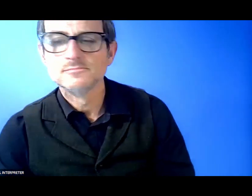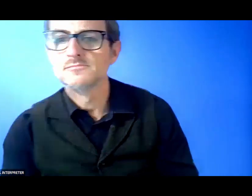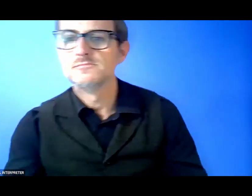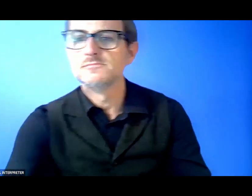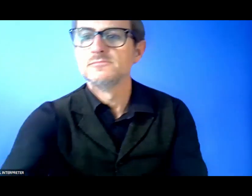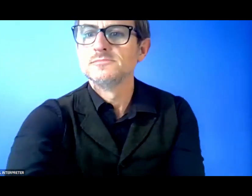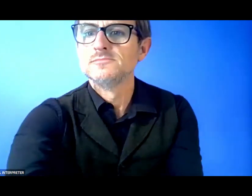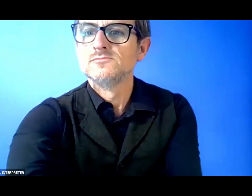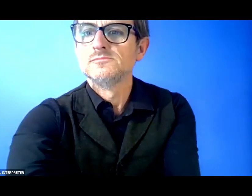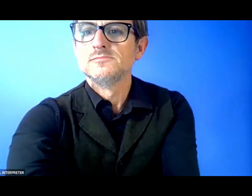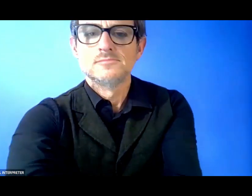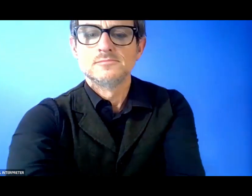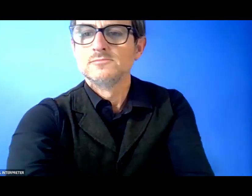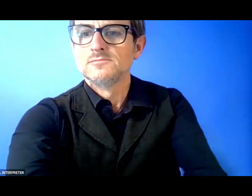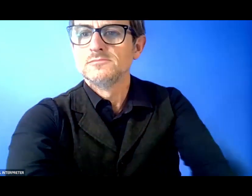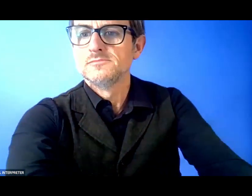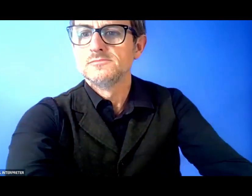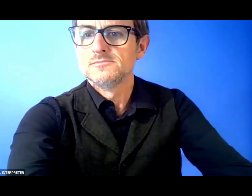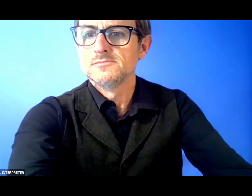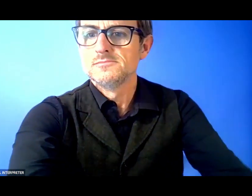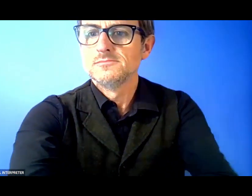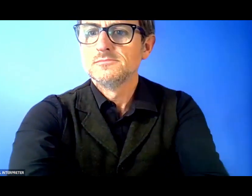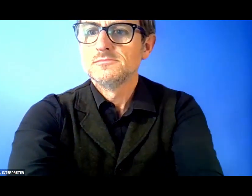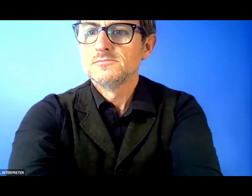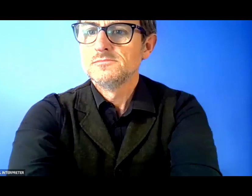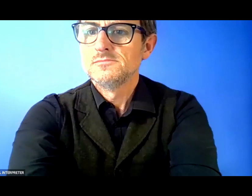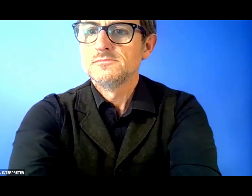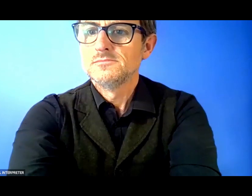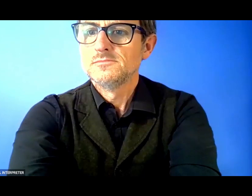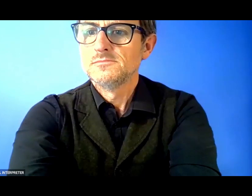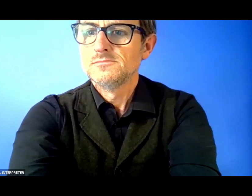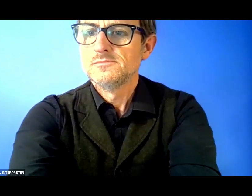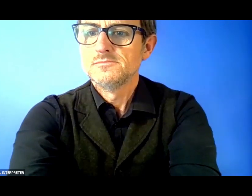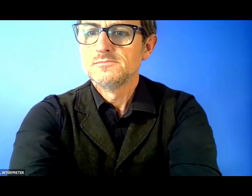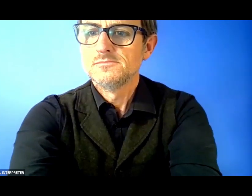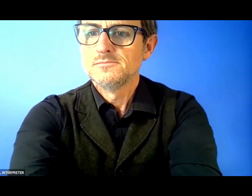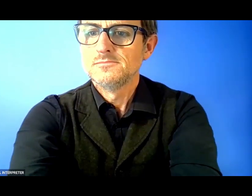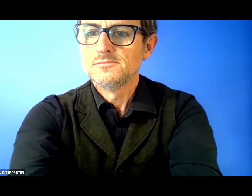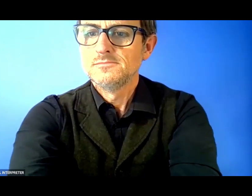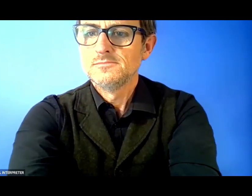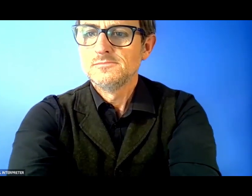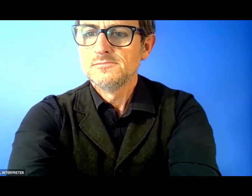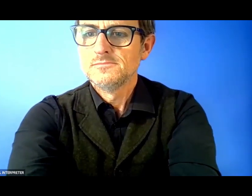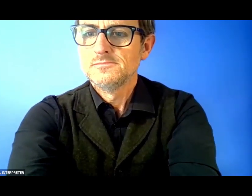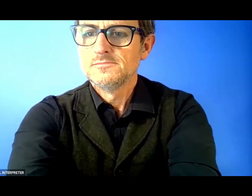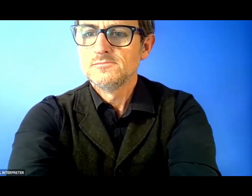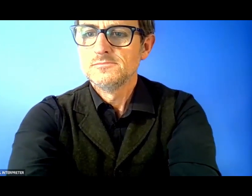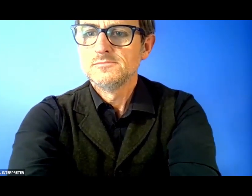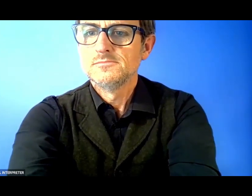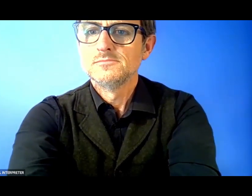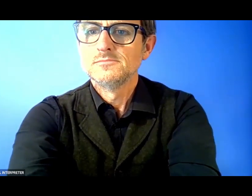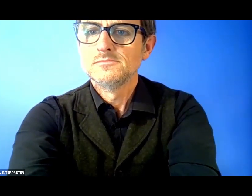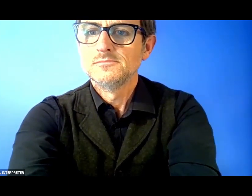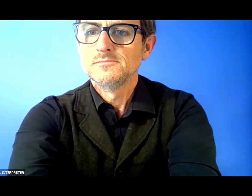okay. Oh, fantastic. Okay, great. Over to you. That's wonderful. Okay, hello. Hi from us. We